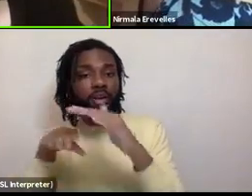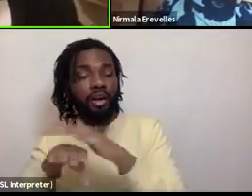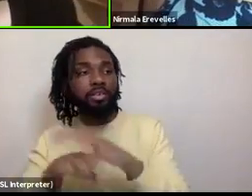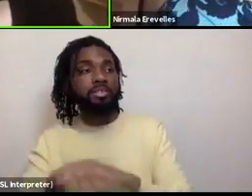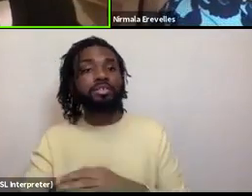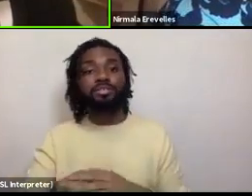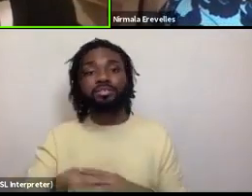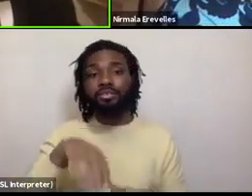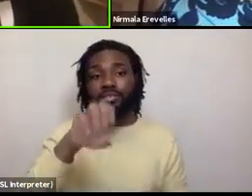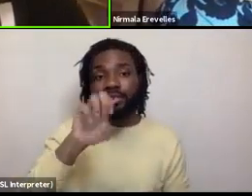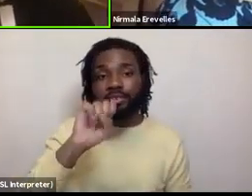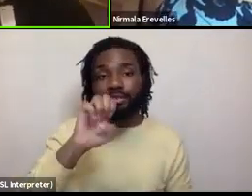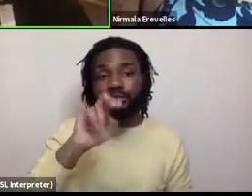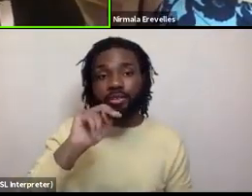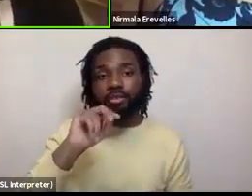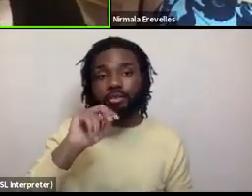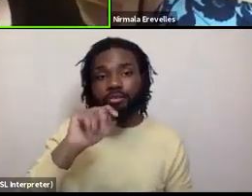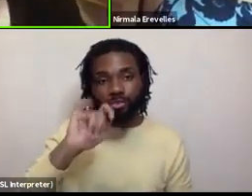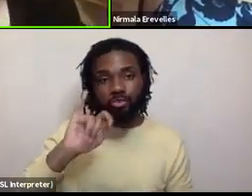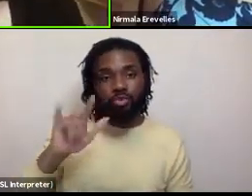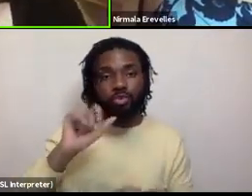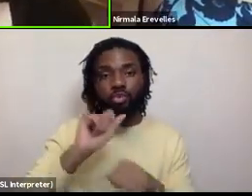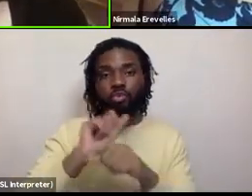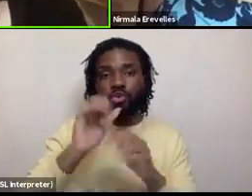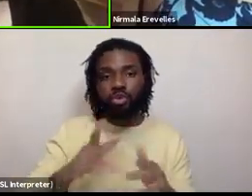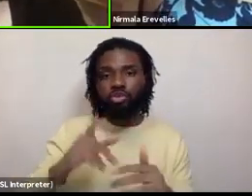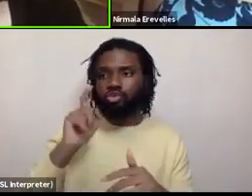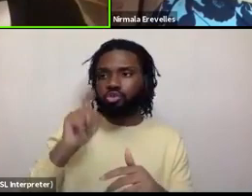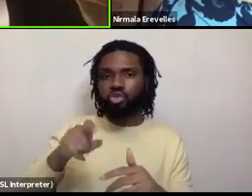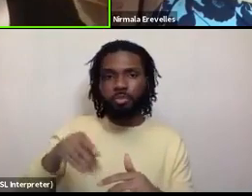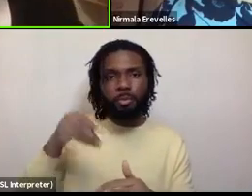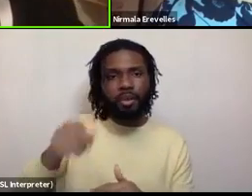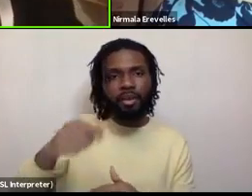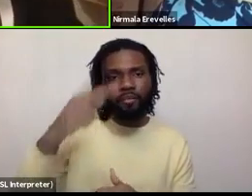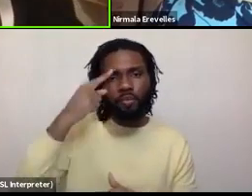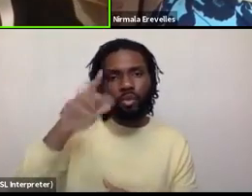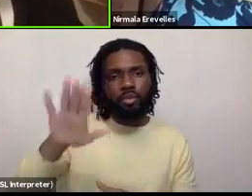well, that deserve to be paid for labor and have that.